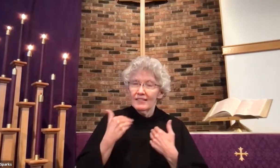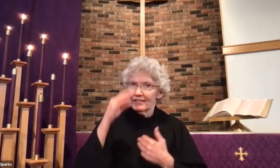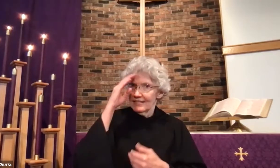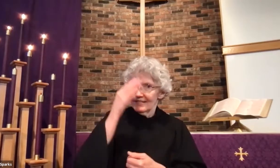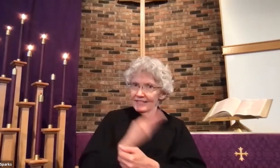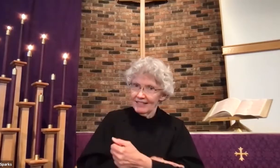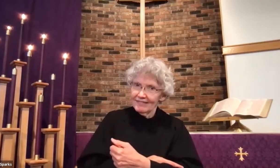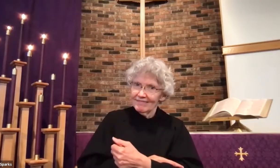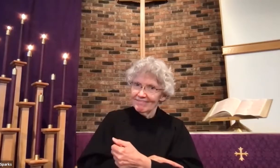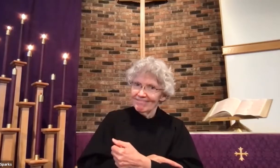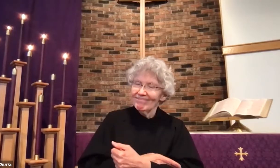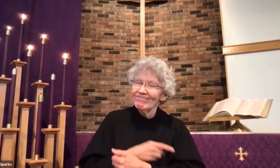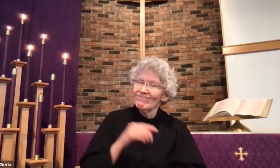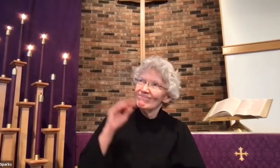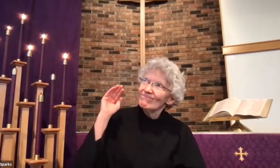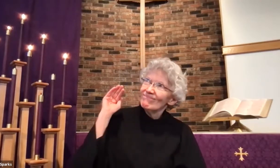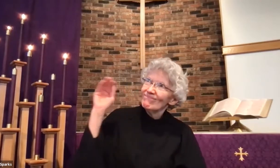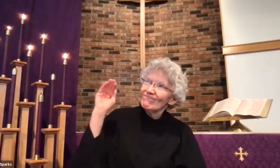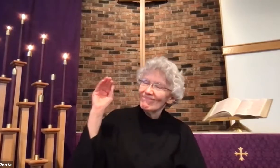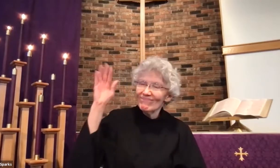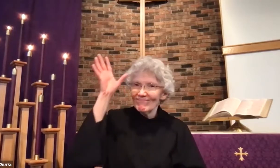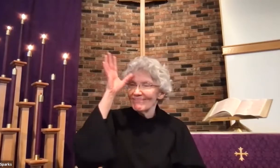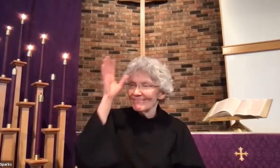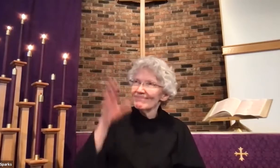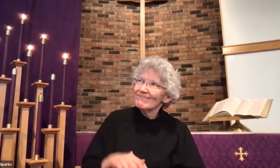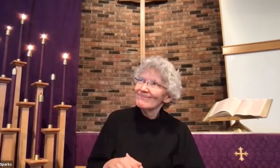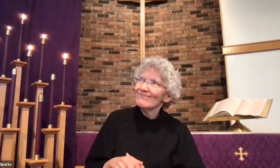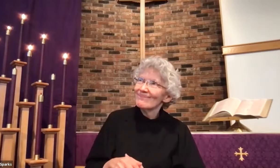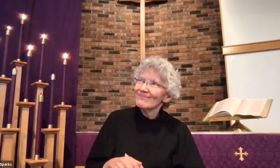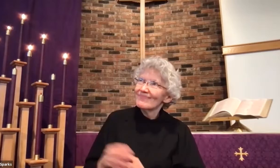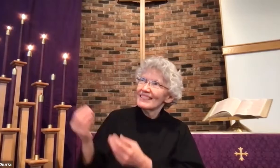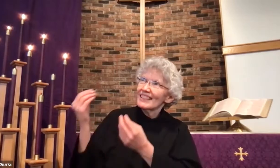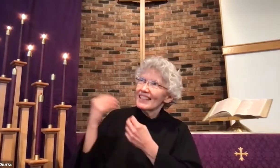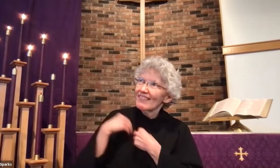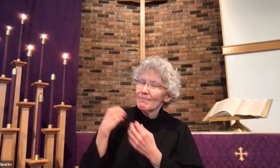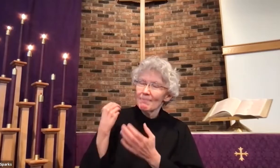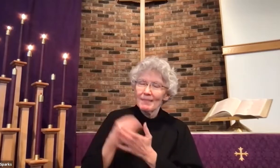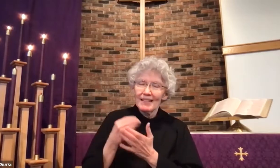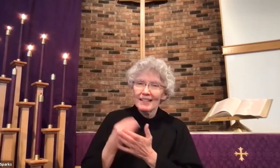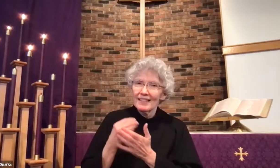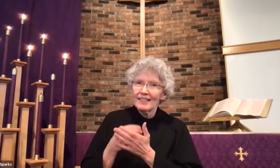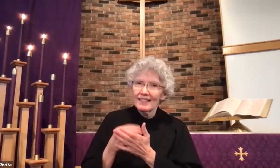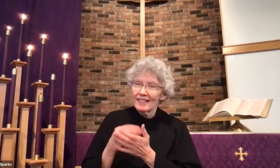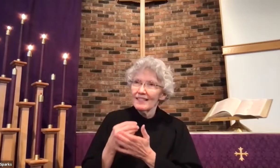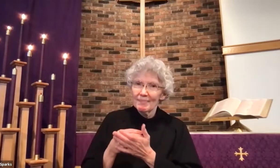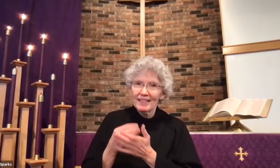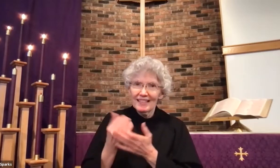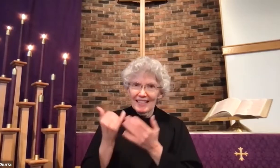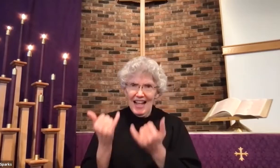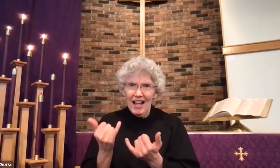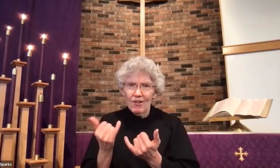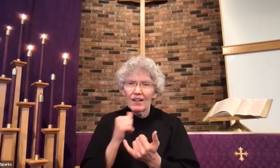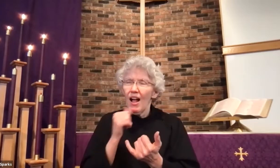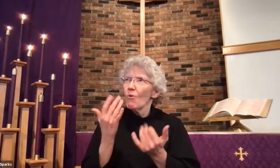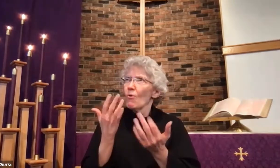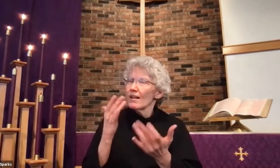Jesus said, there was a man who had two sons. The younger son said to his father, "Give me now the part of